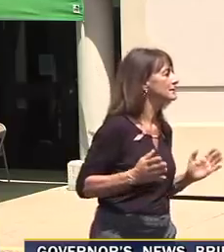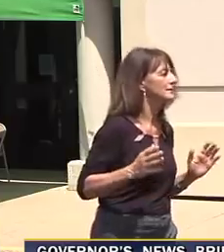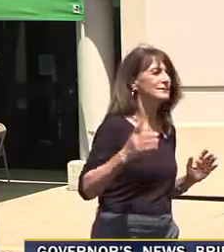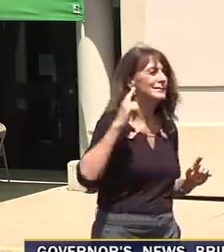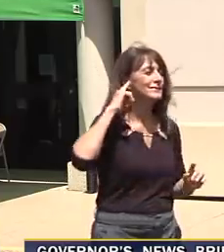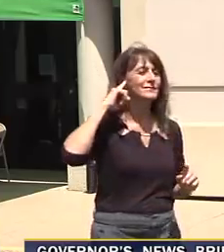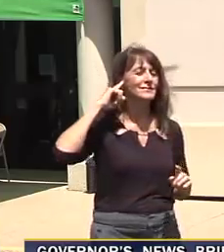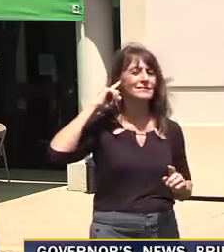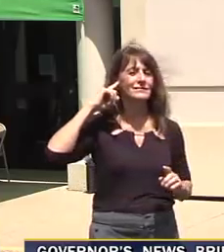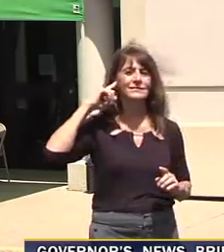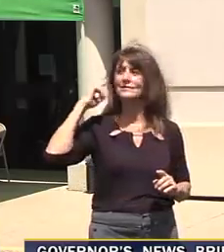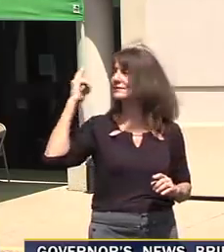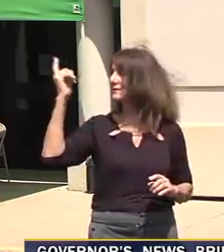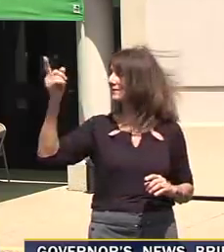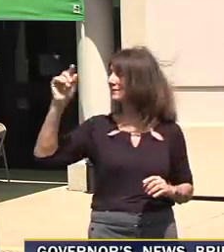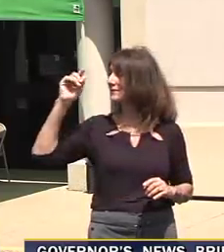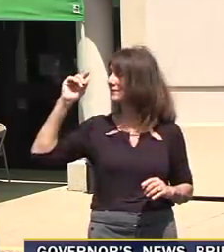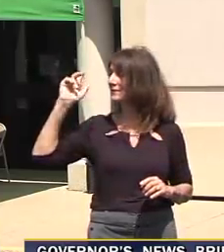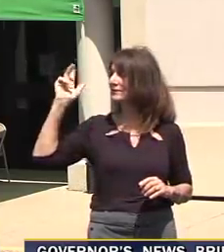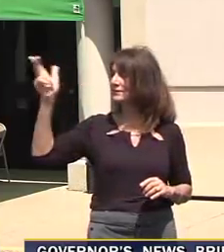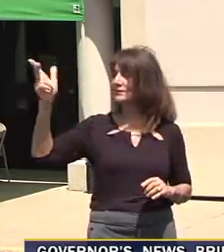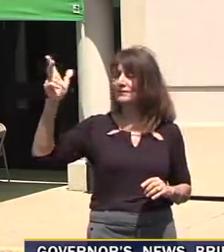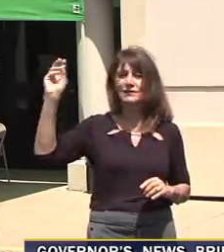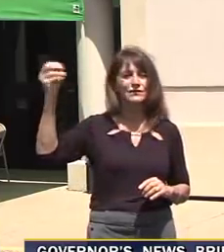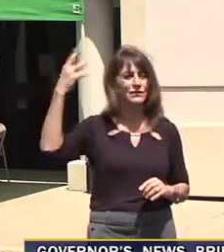Maybe wait 1 second.